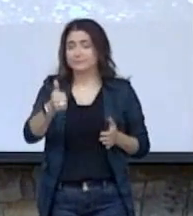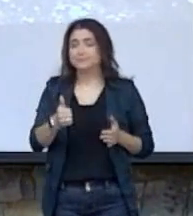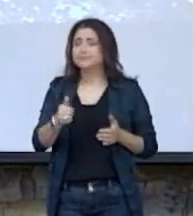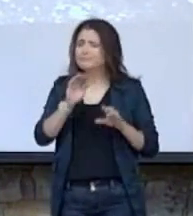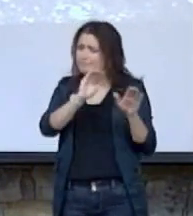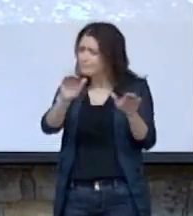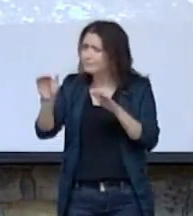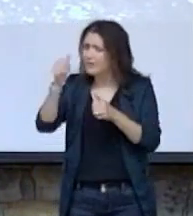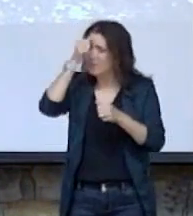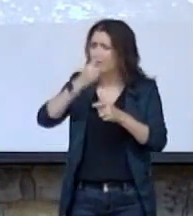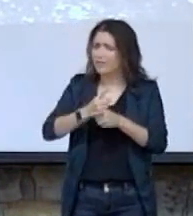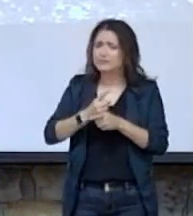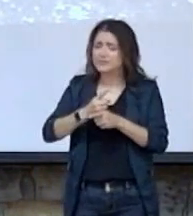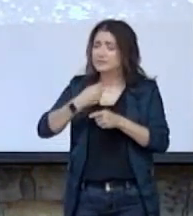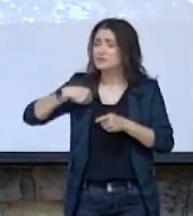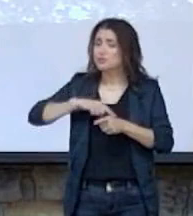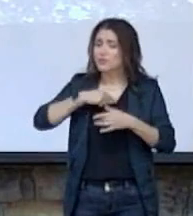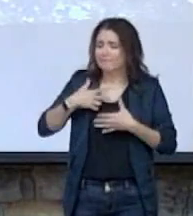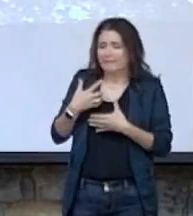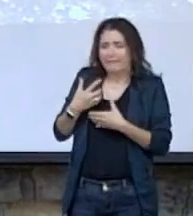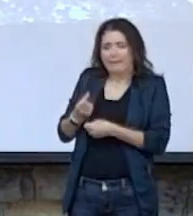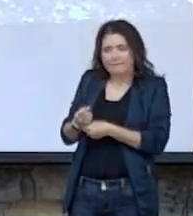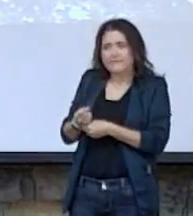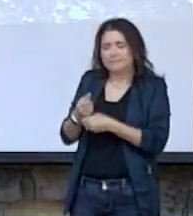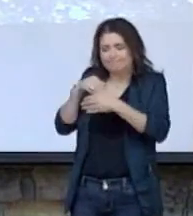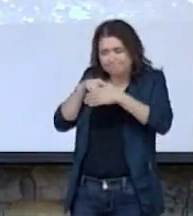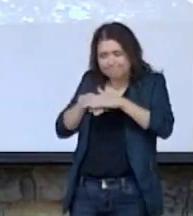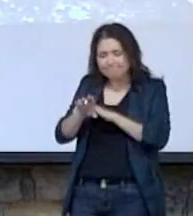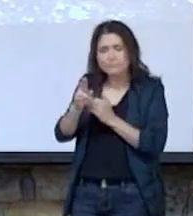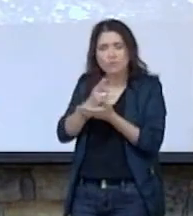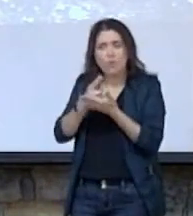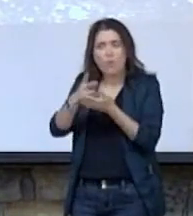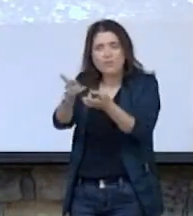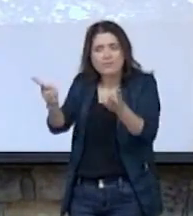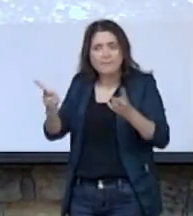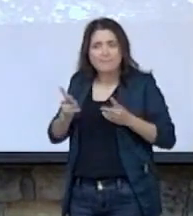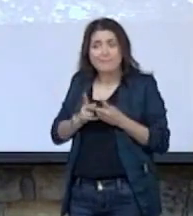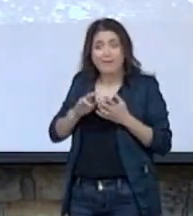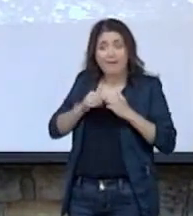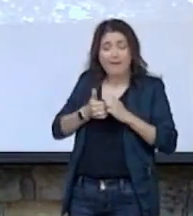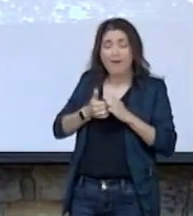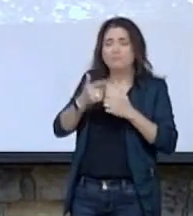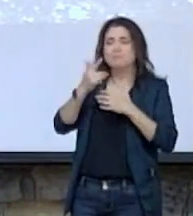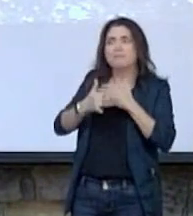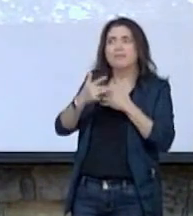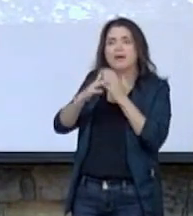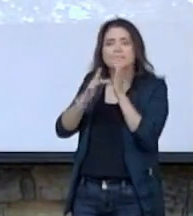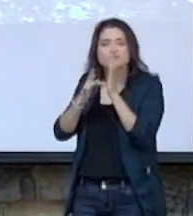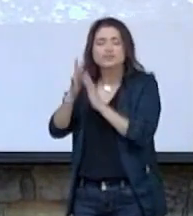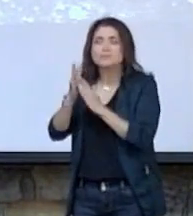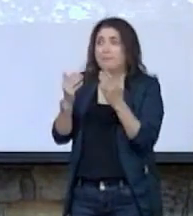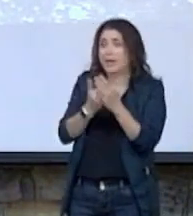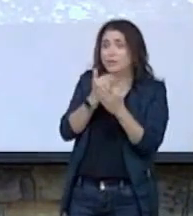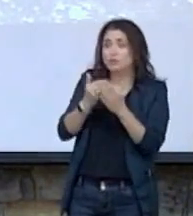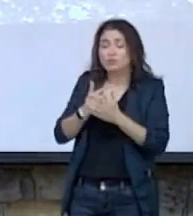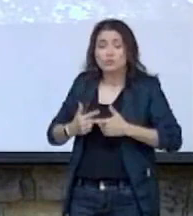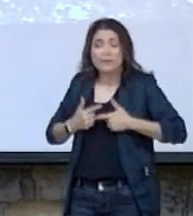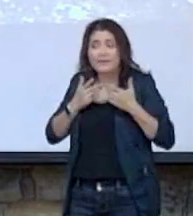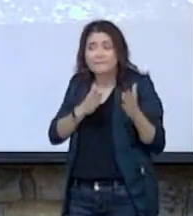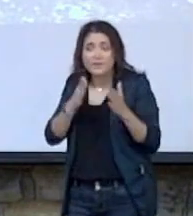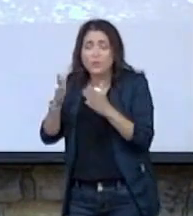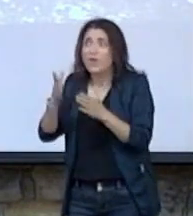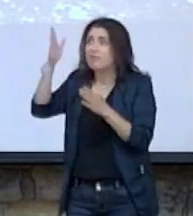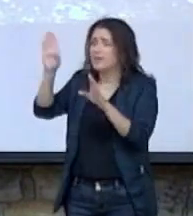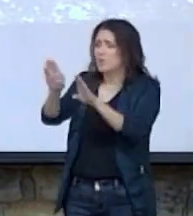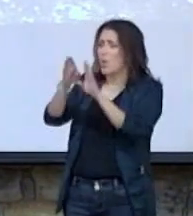Therefore, brothers, since we have confidence to enter the holy places by the blood of Jesus, by the new and living way that He